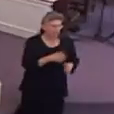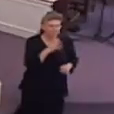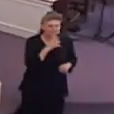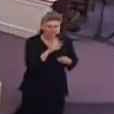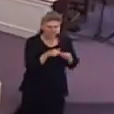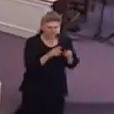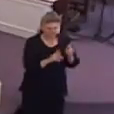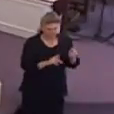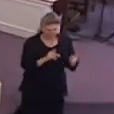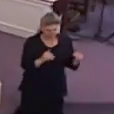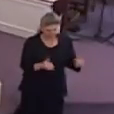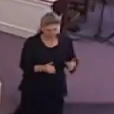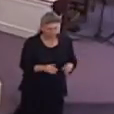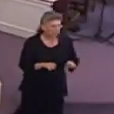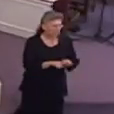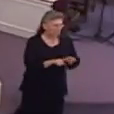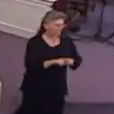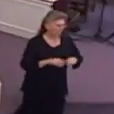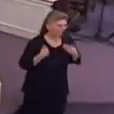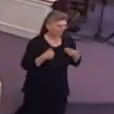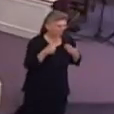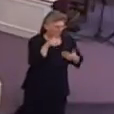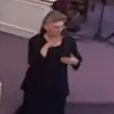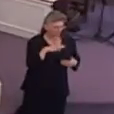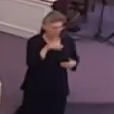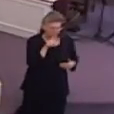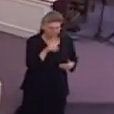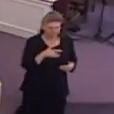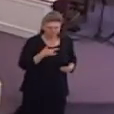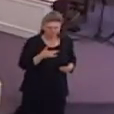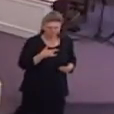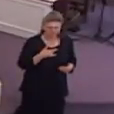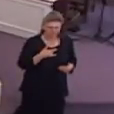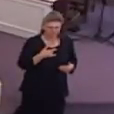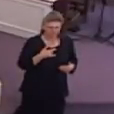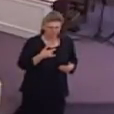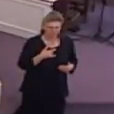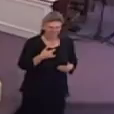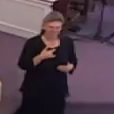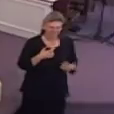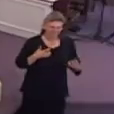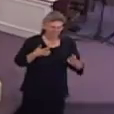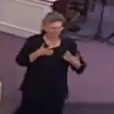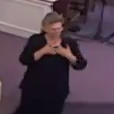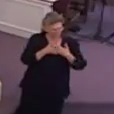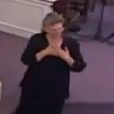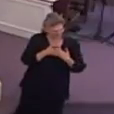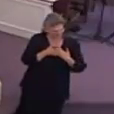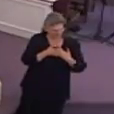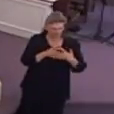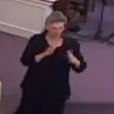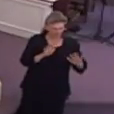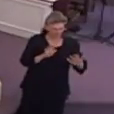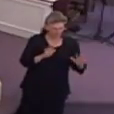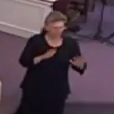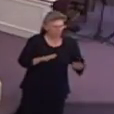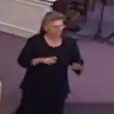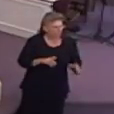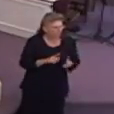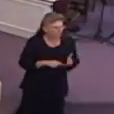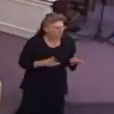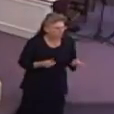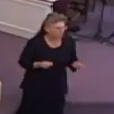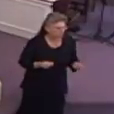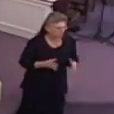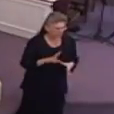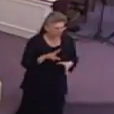today, like a young lady, amen, that doesn't feel like she measures up. And so she goes with the latest craze